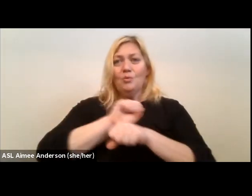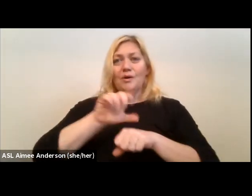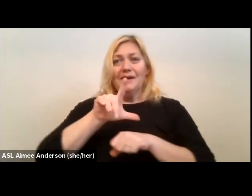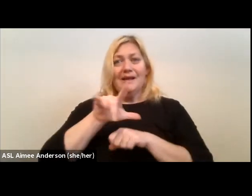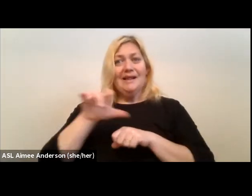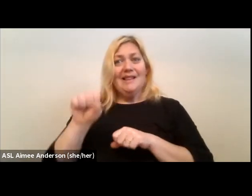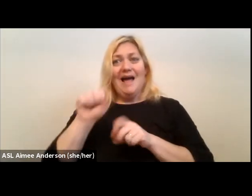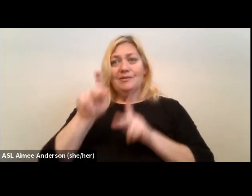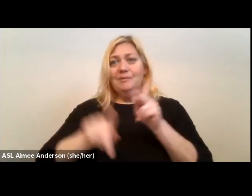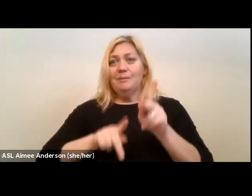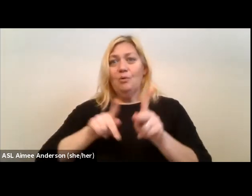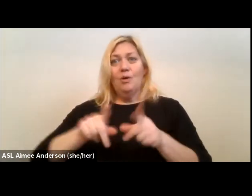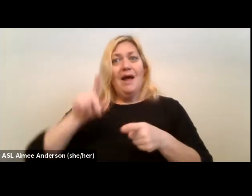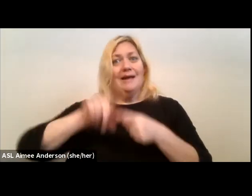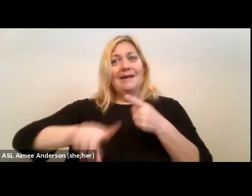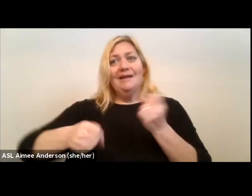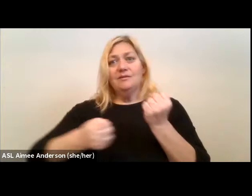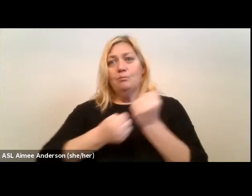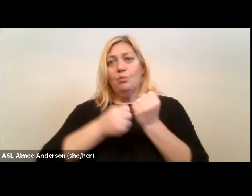can't support that.